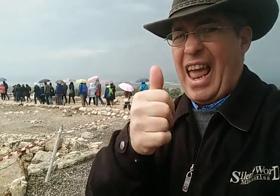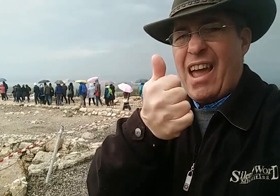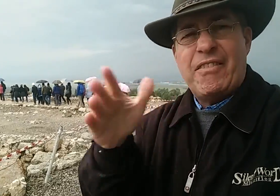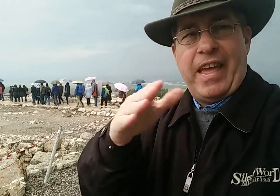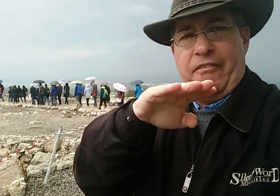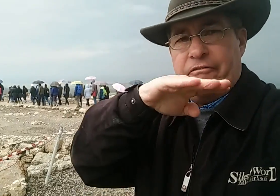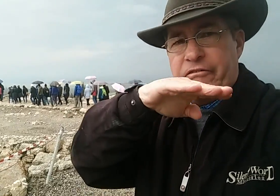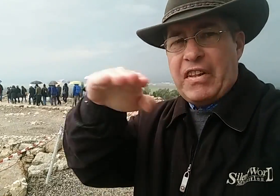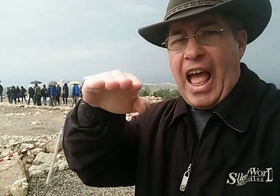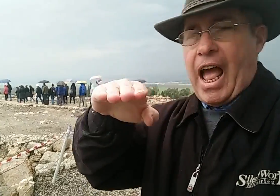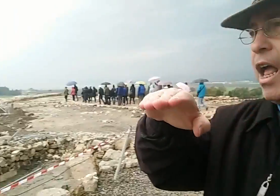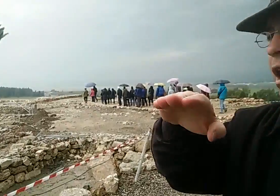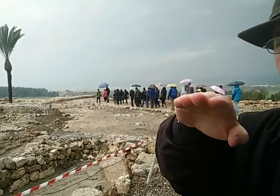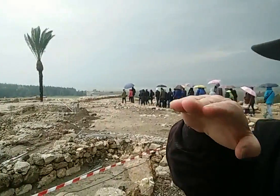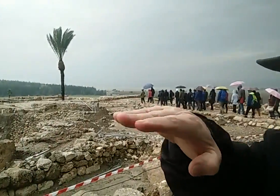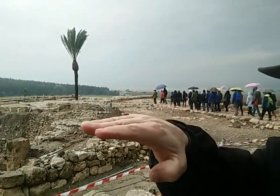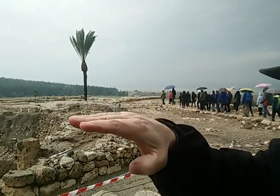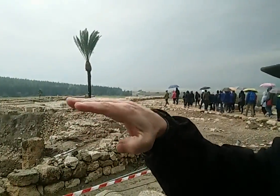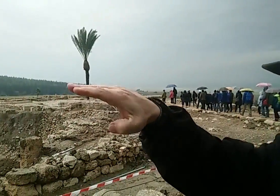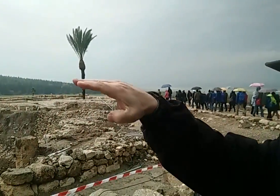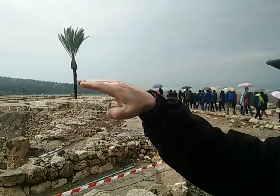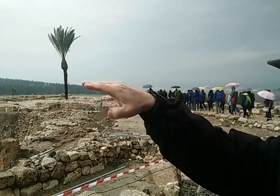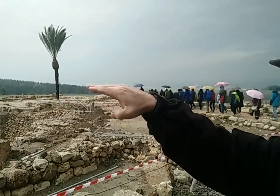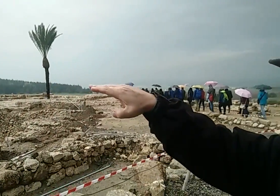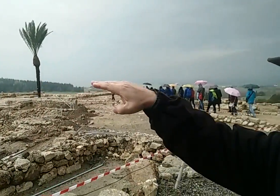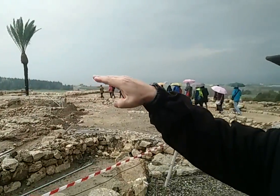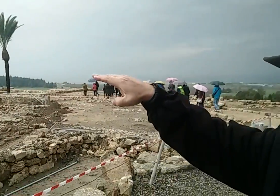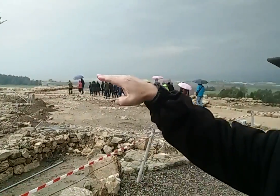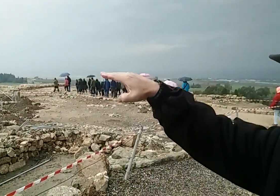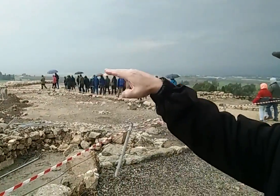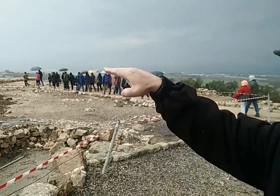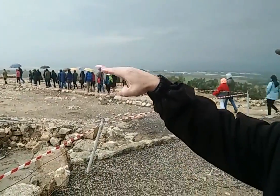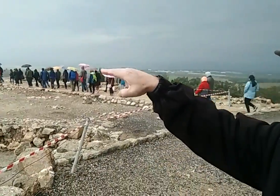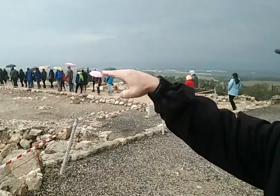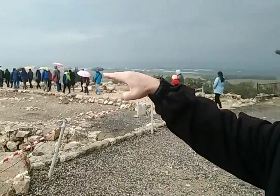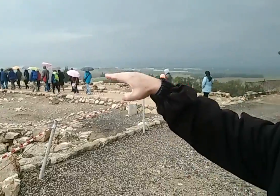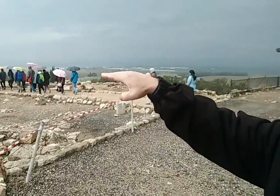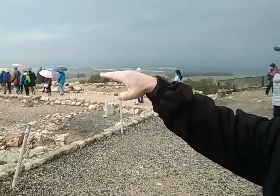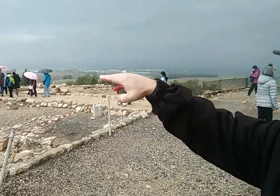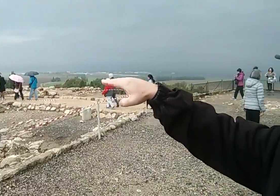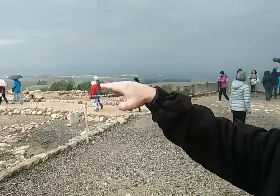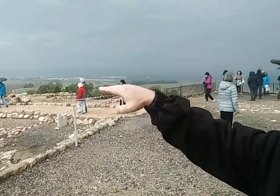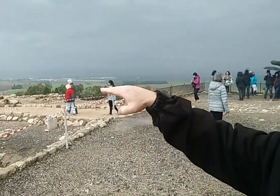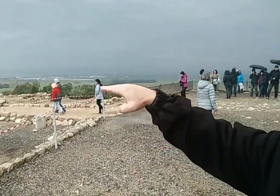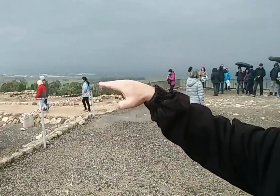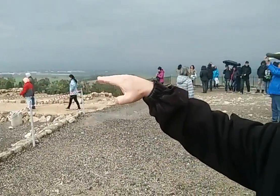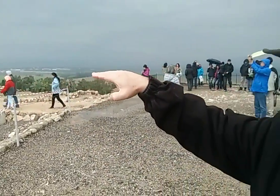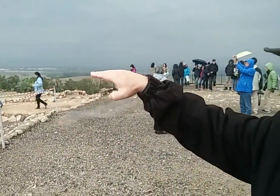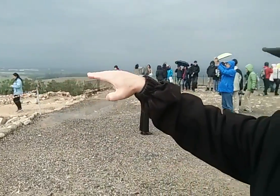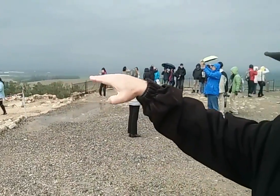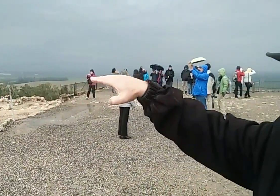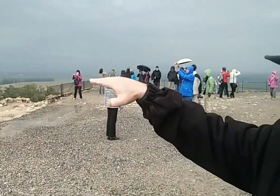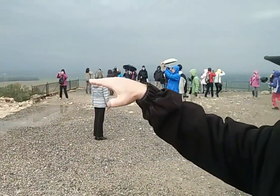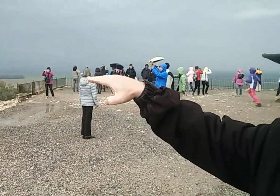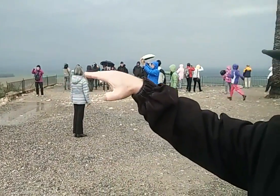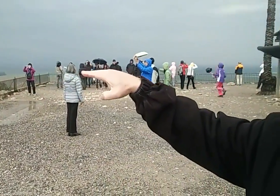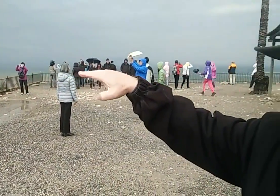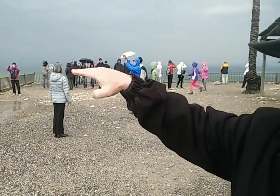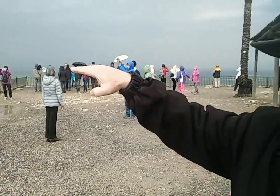The name, now we know it as the Valley of Armageddon, the Battle of Armageddon that